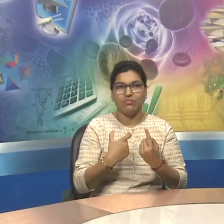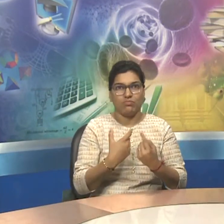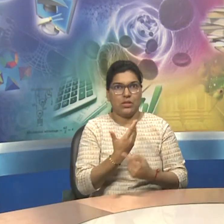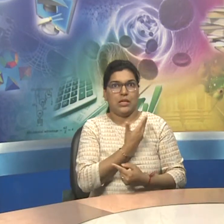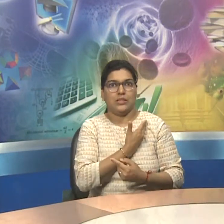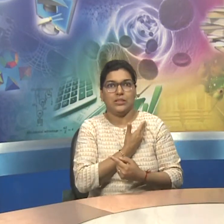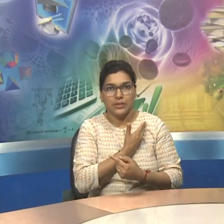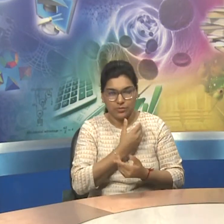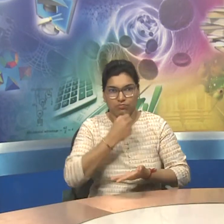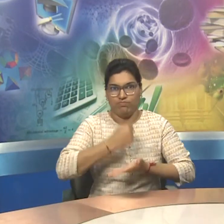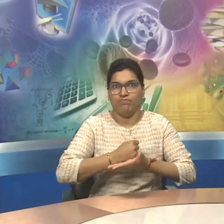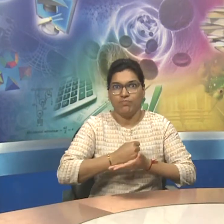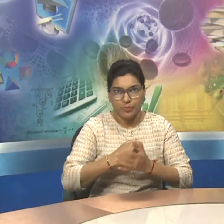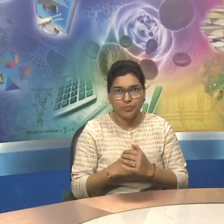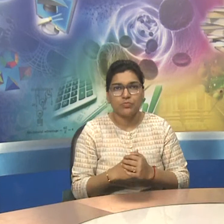Political right.